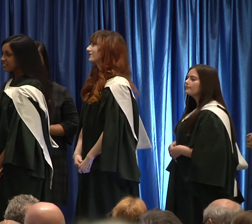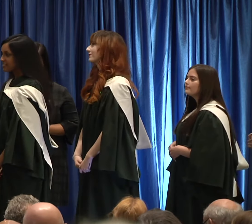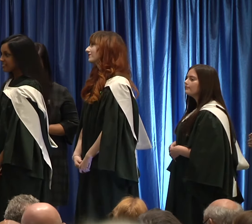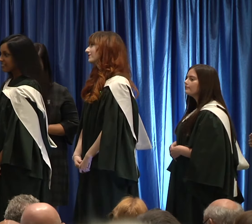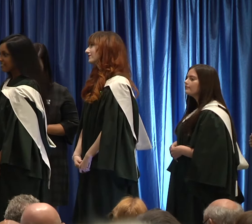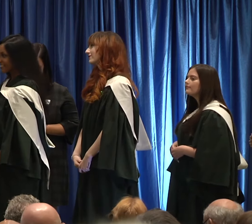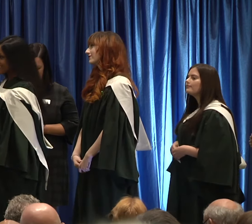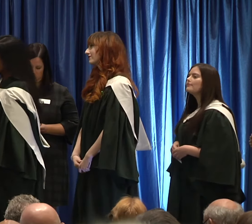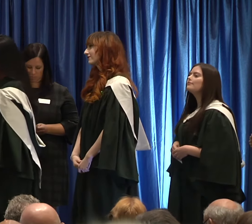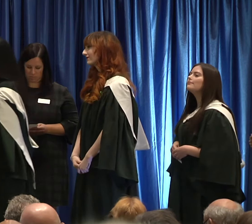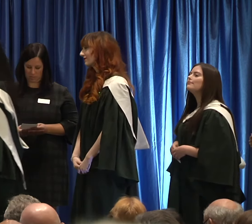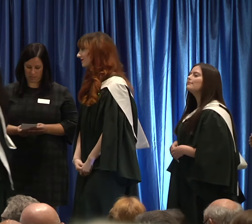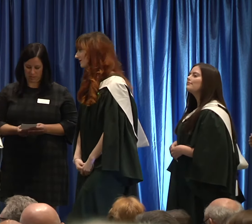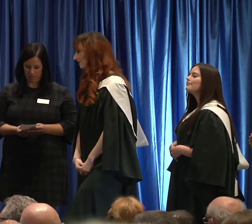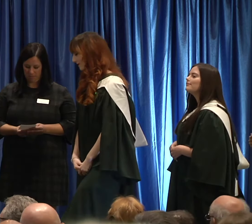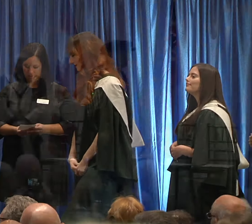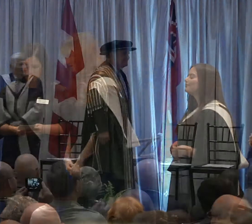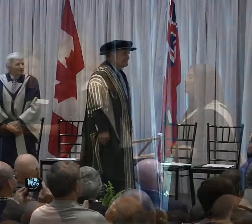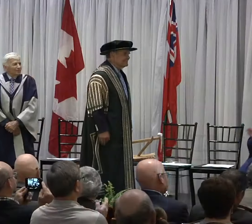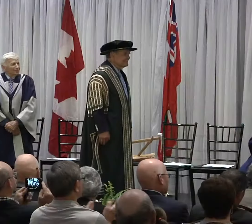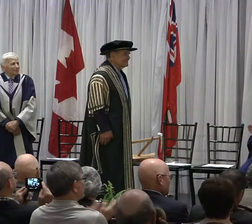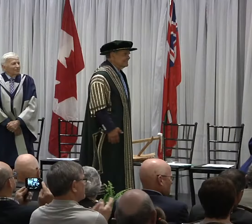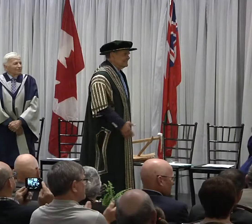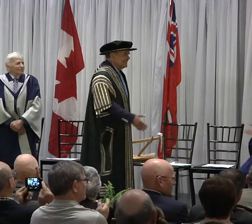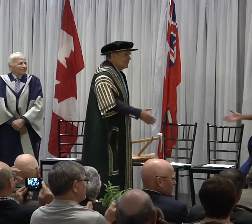Rodrika Mahane Thurin.